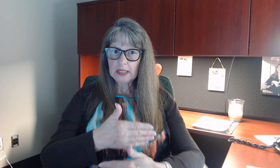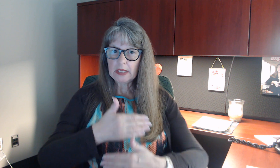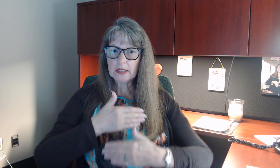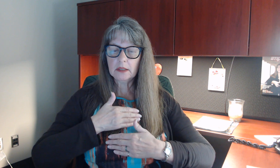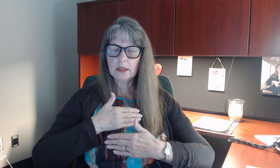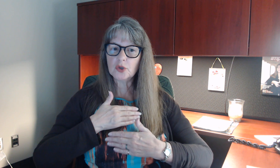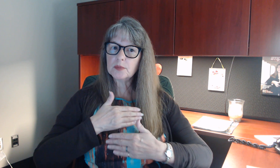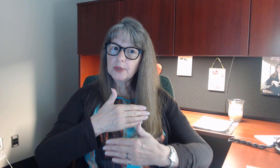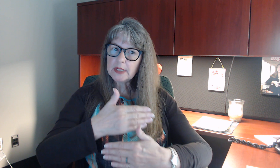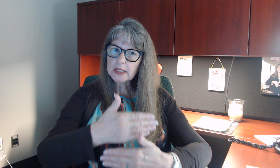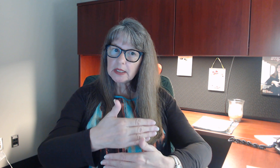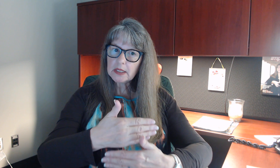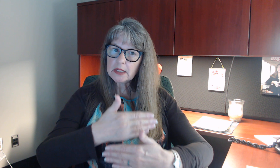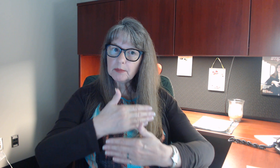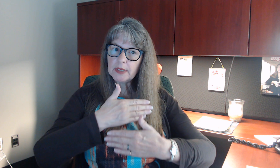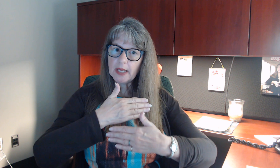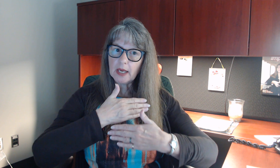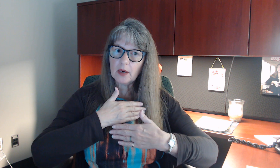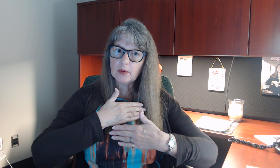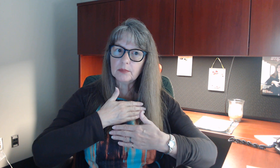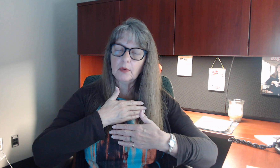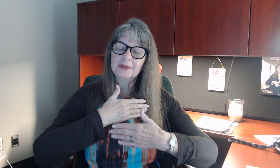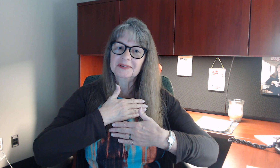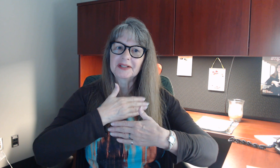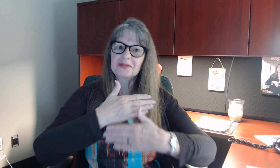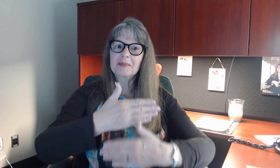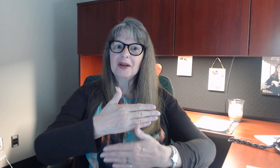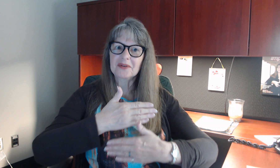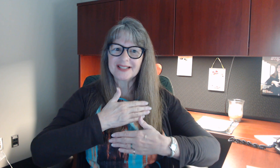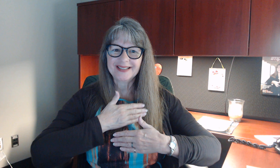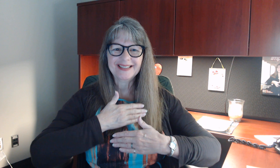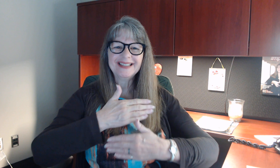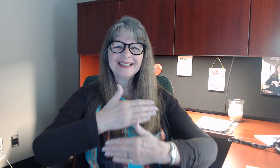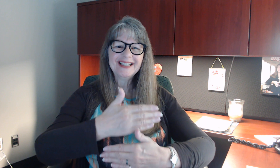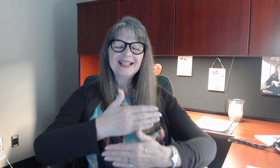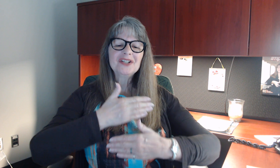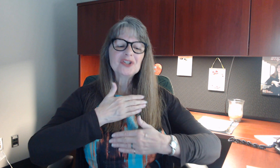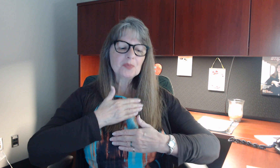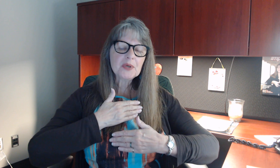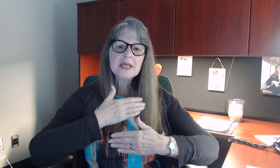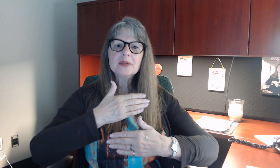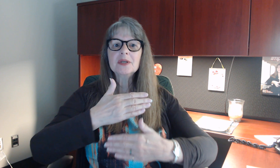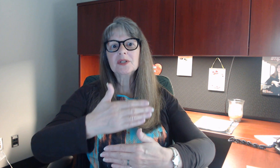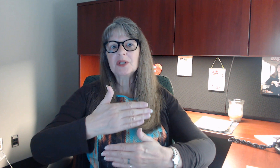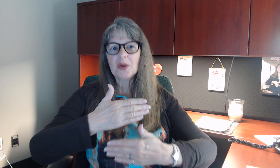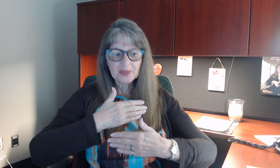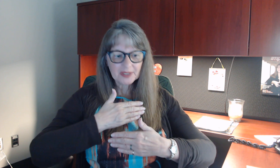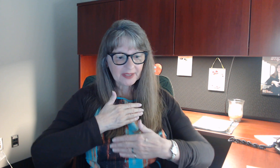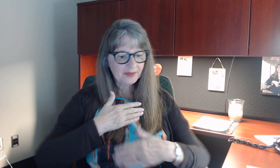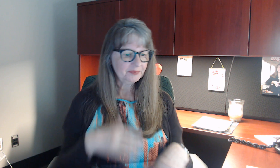Breathe. Just breathe in, breathe out, or do it backwards. Just breathe in slowly.